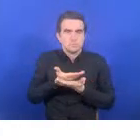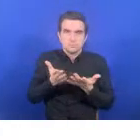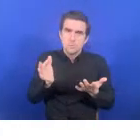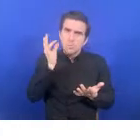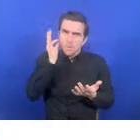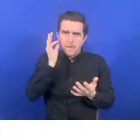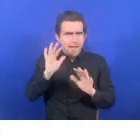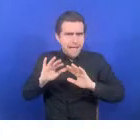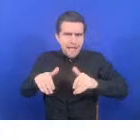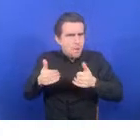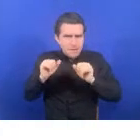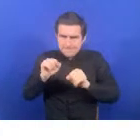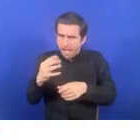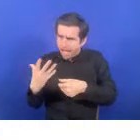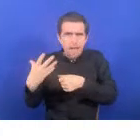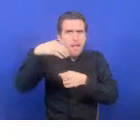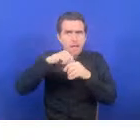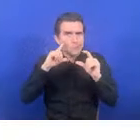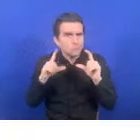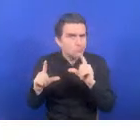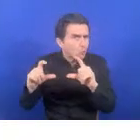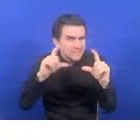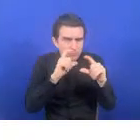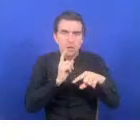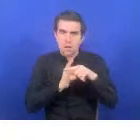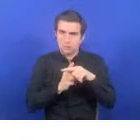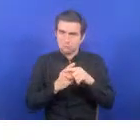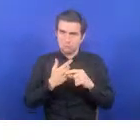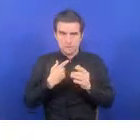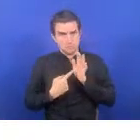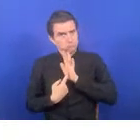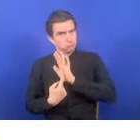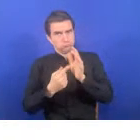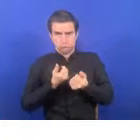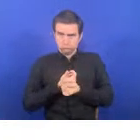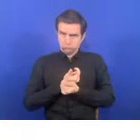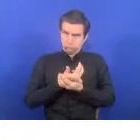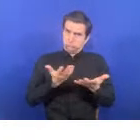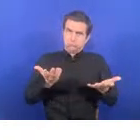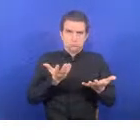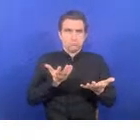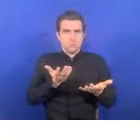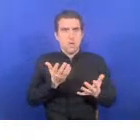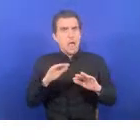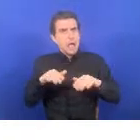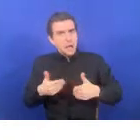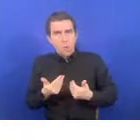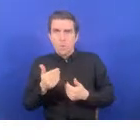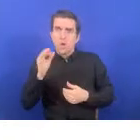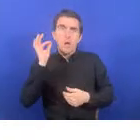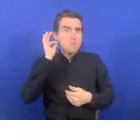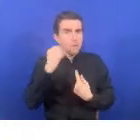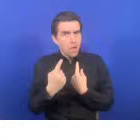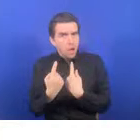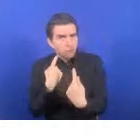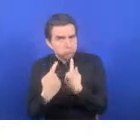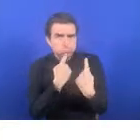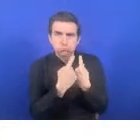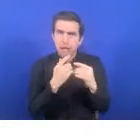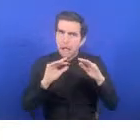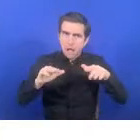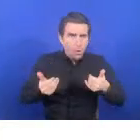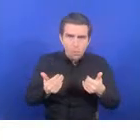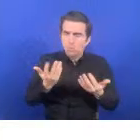we need to ask. So as you can see, plenty of questions here that we need to ask ourselves to find out what's really going